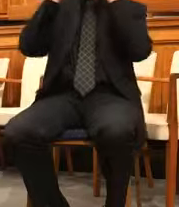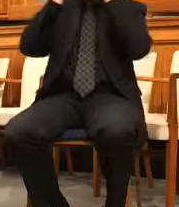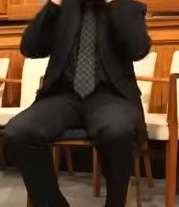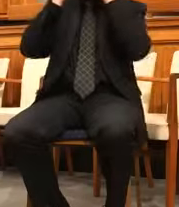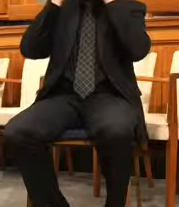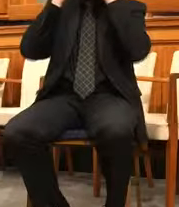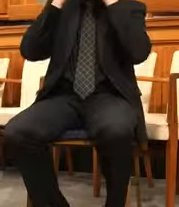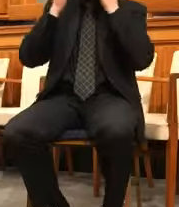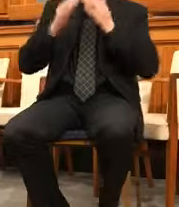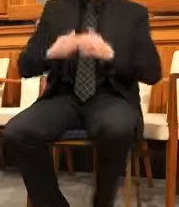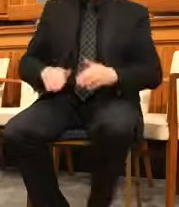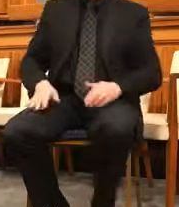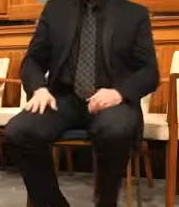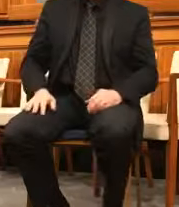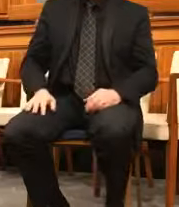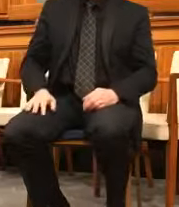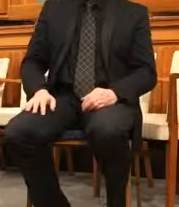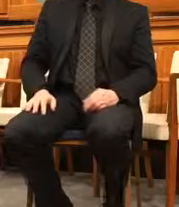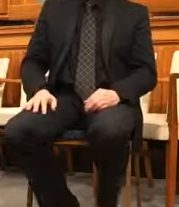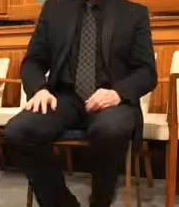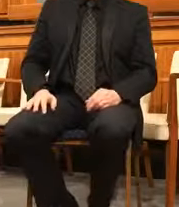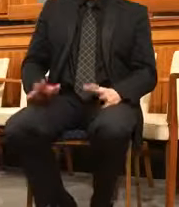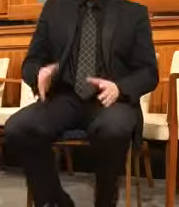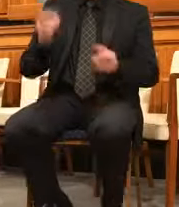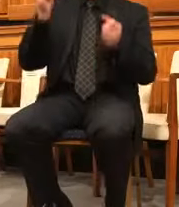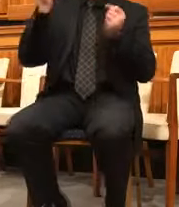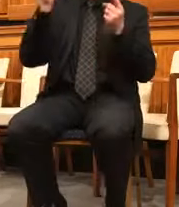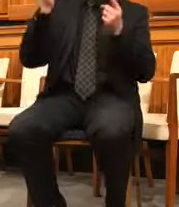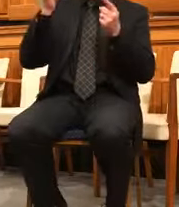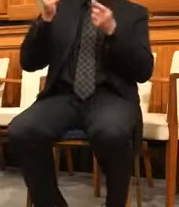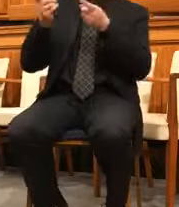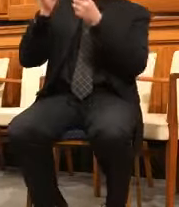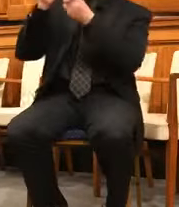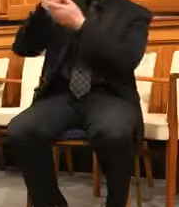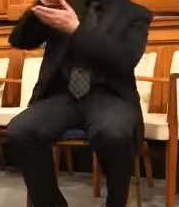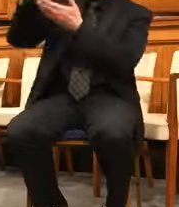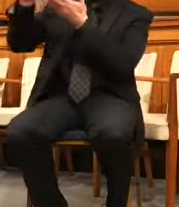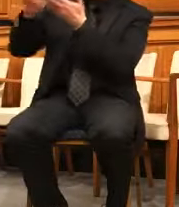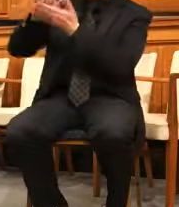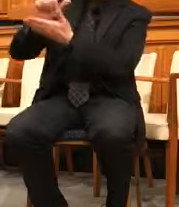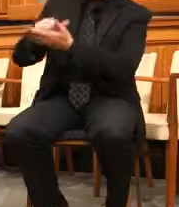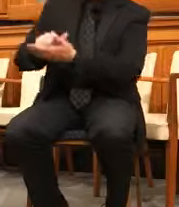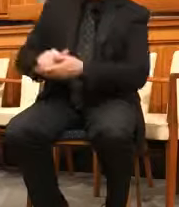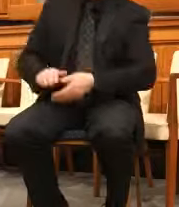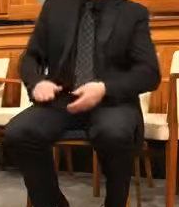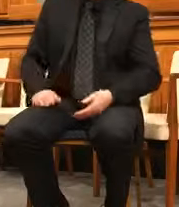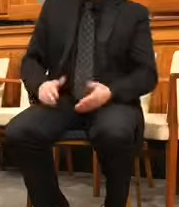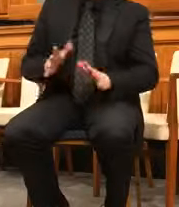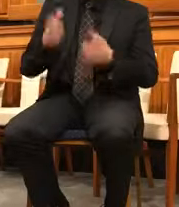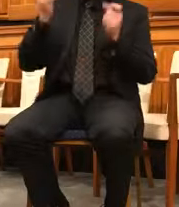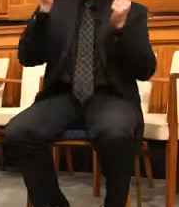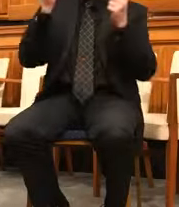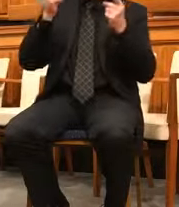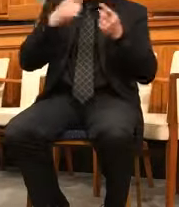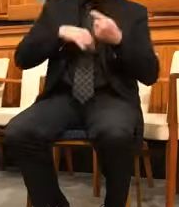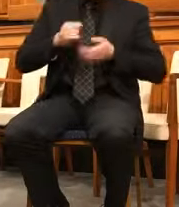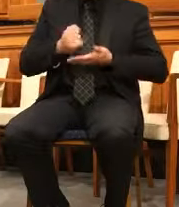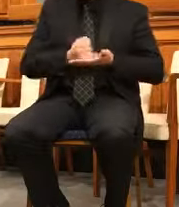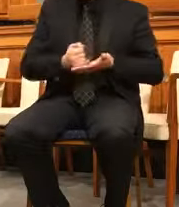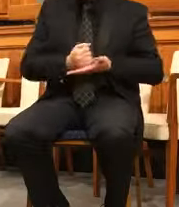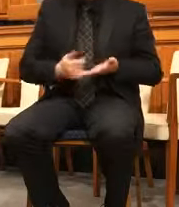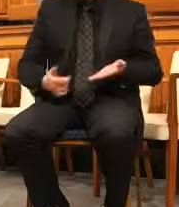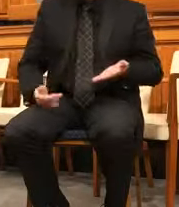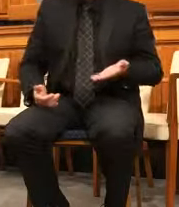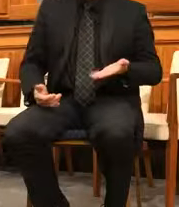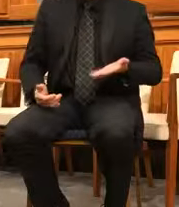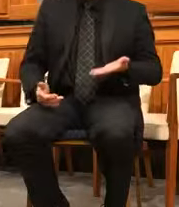and his approach, unapproachability, unless we're cleansed and forgiven by him. You